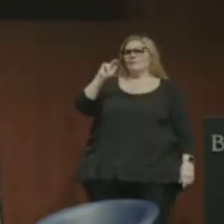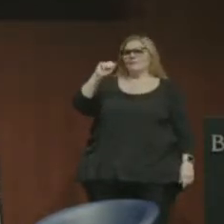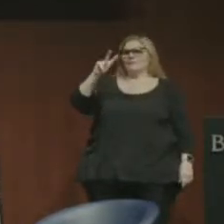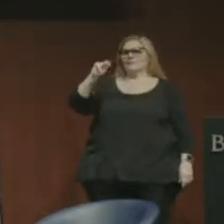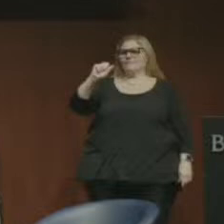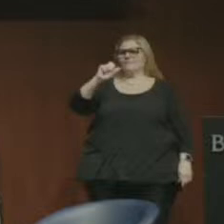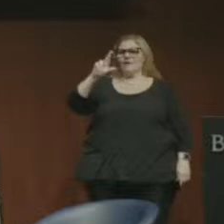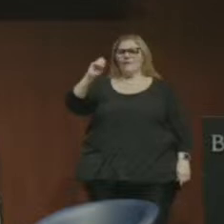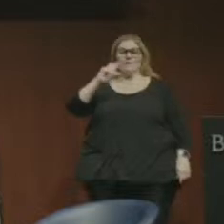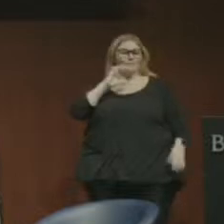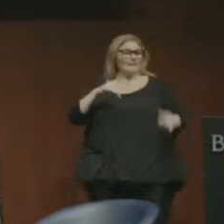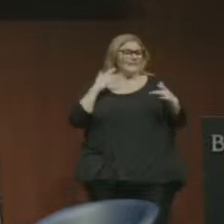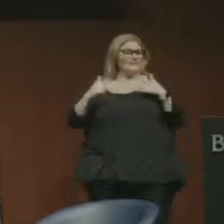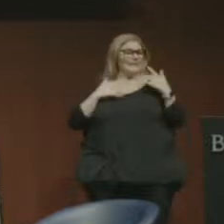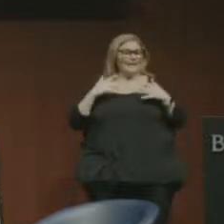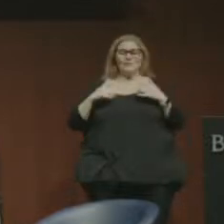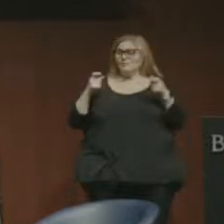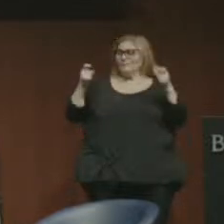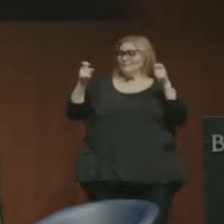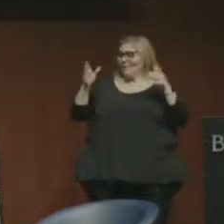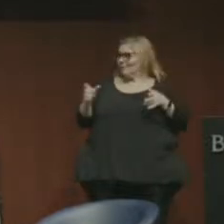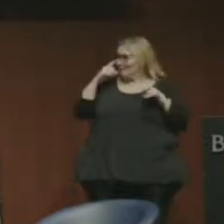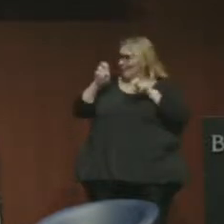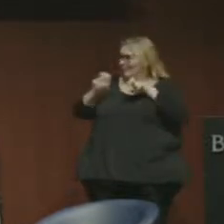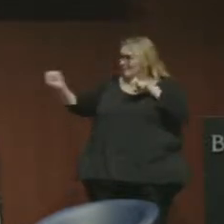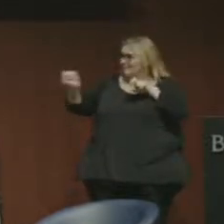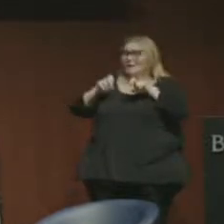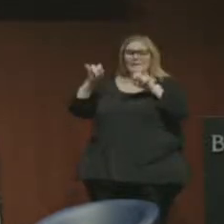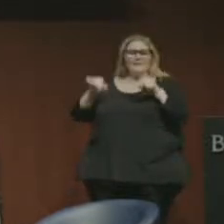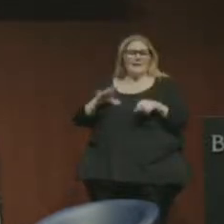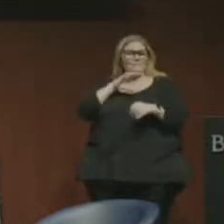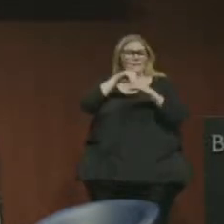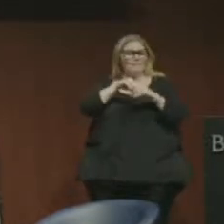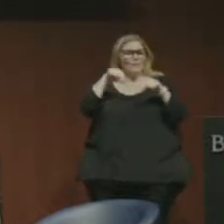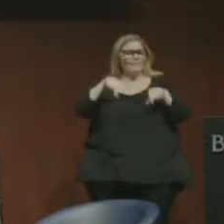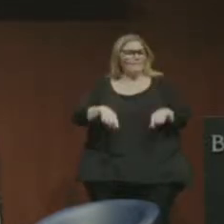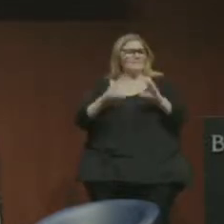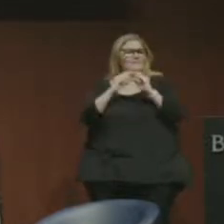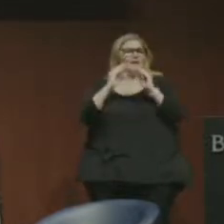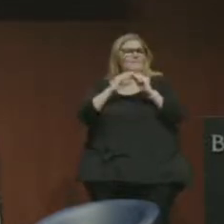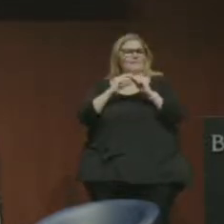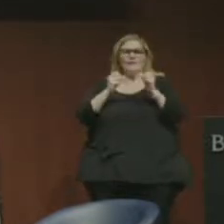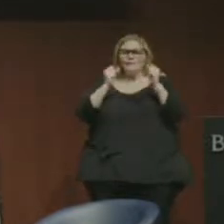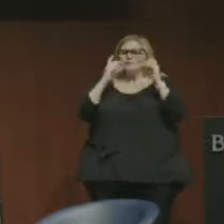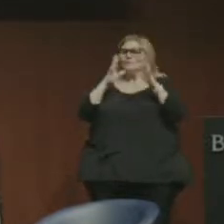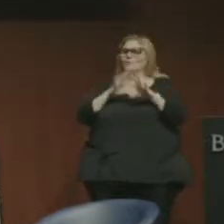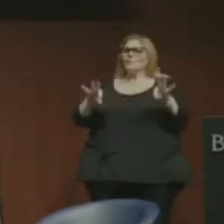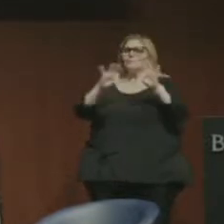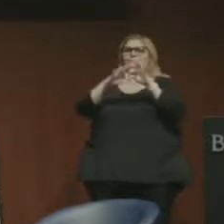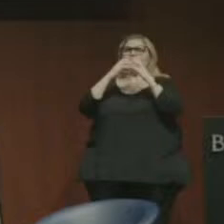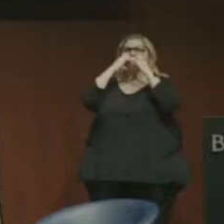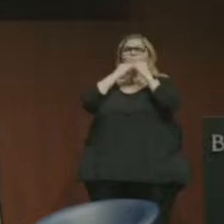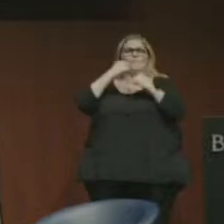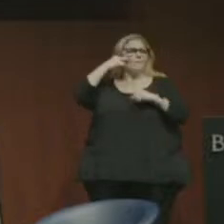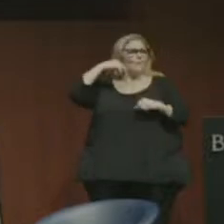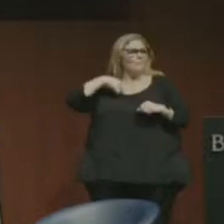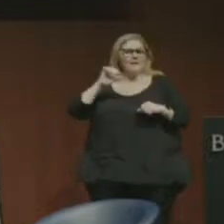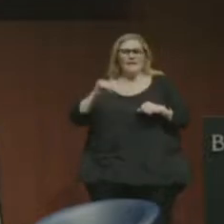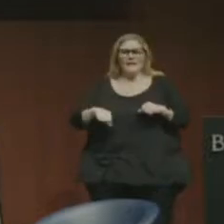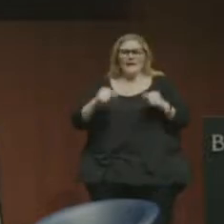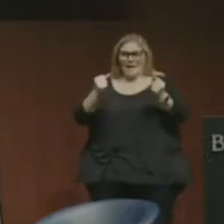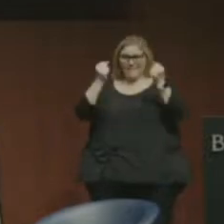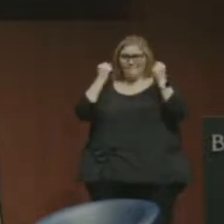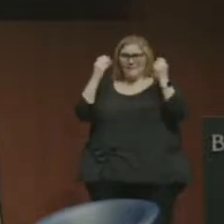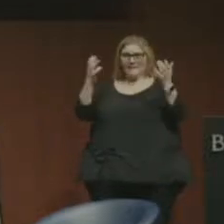I'm very excited to be the moderator of this panel. Being part of this conference is so meaningful to me. I am many